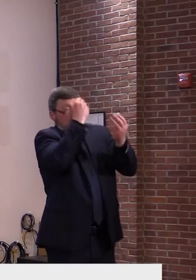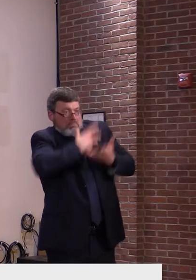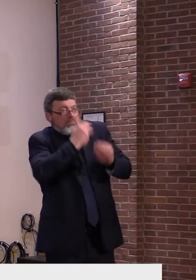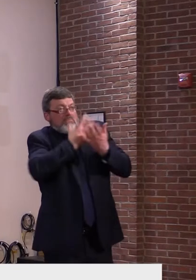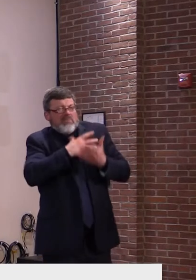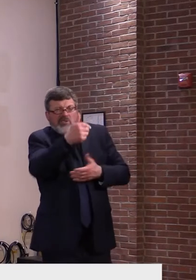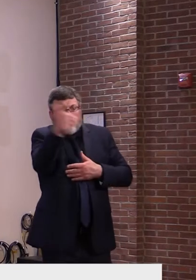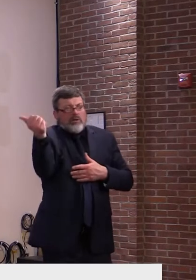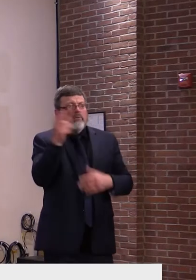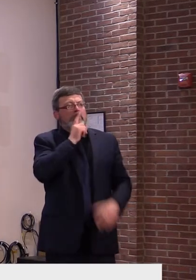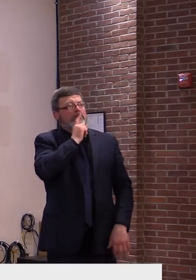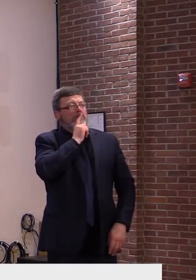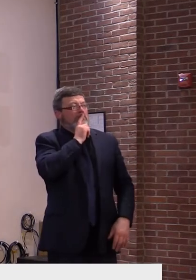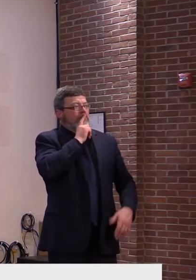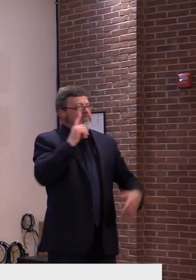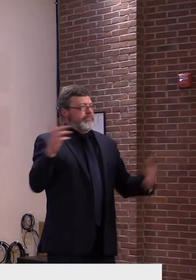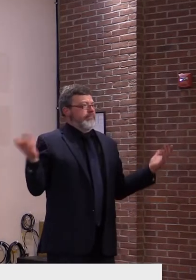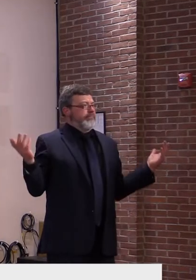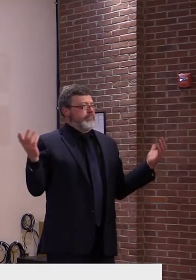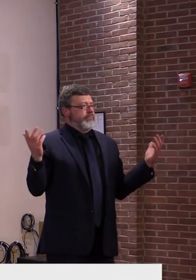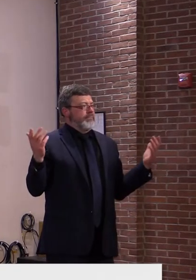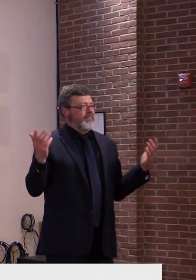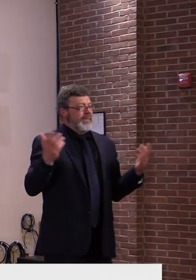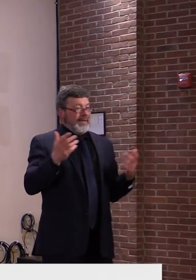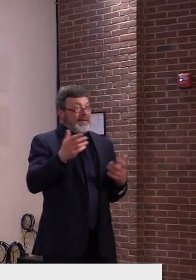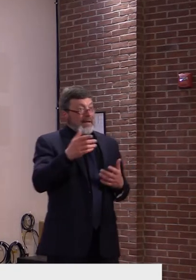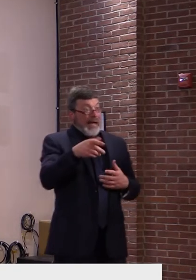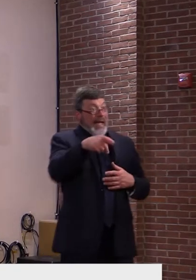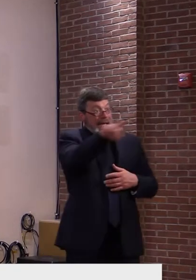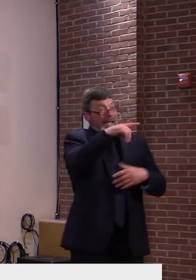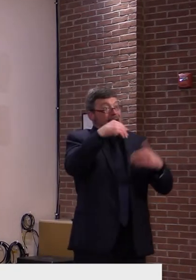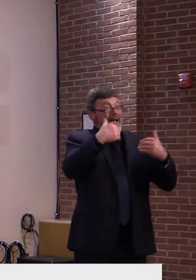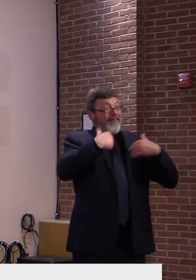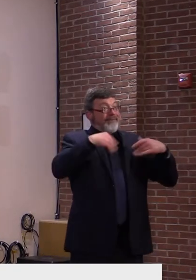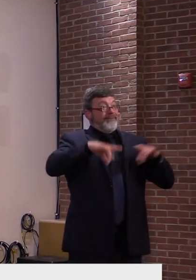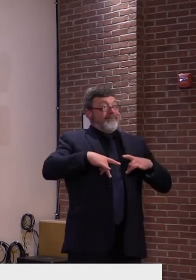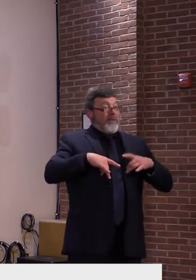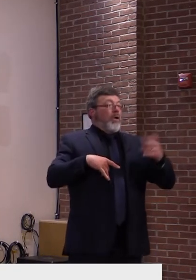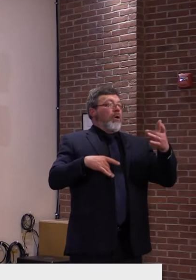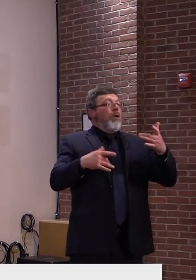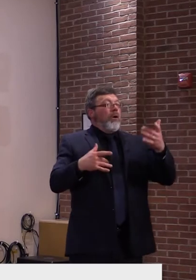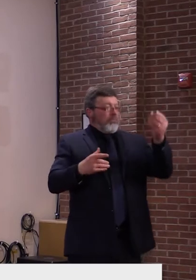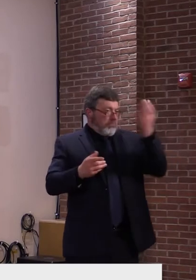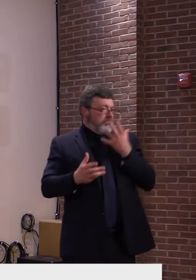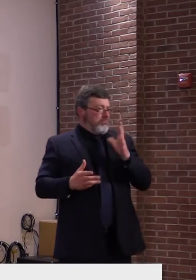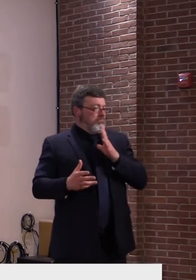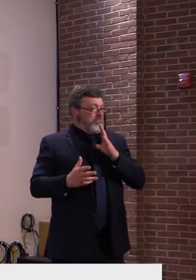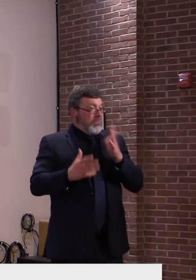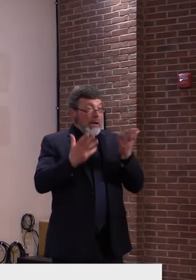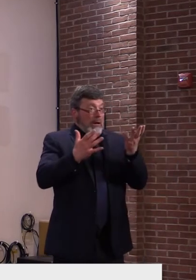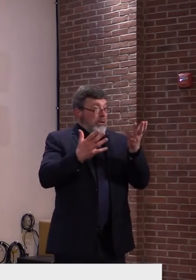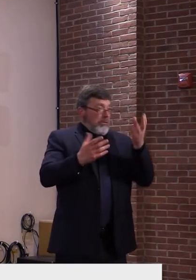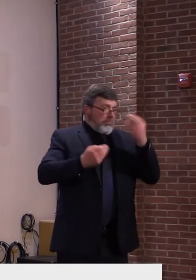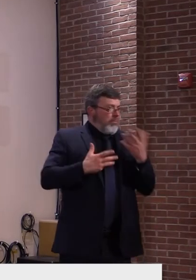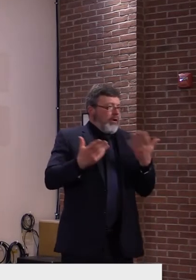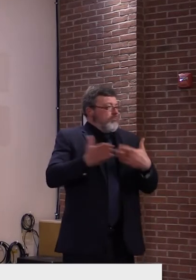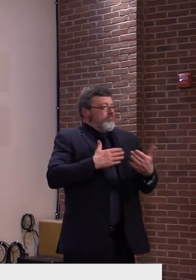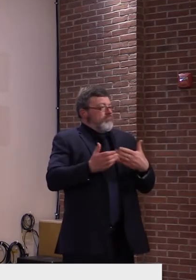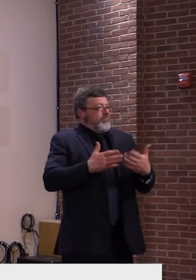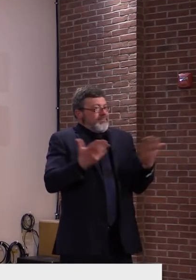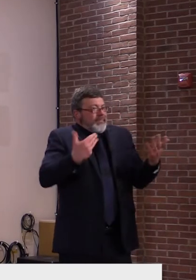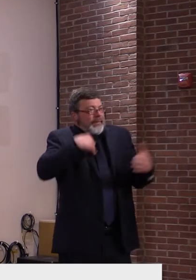who have a negative test. So it's really a challenge to understand even what the case rate means. What